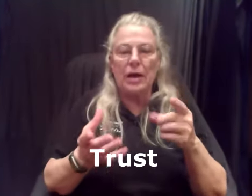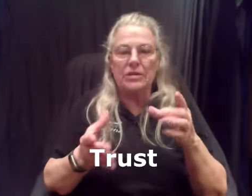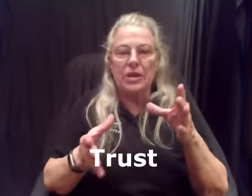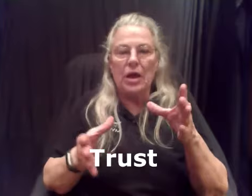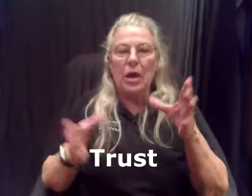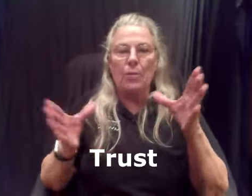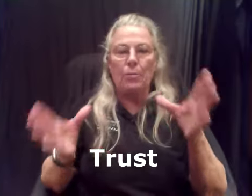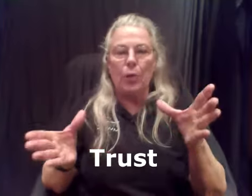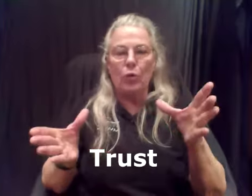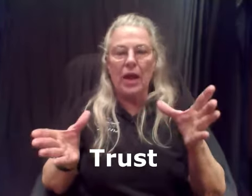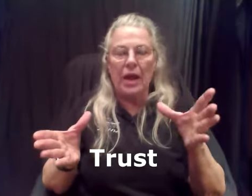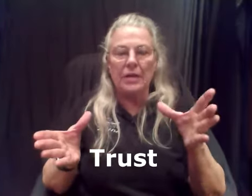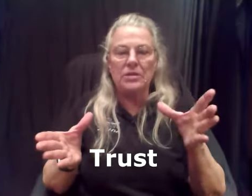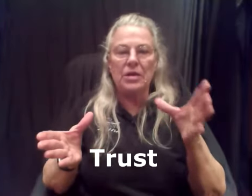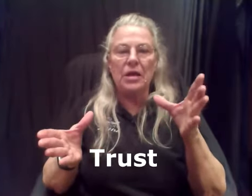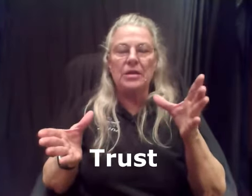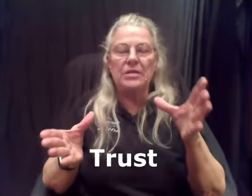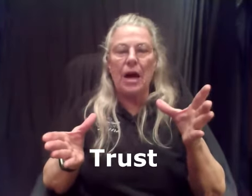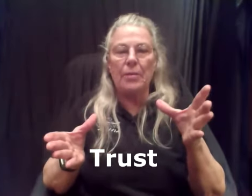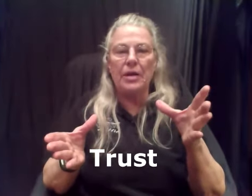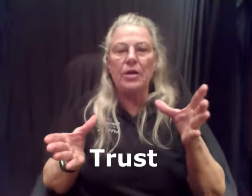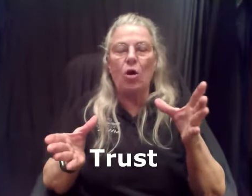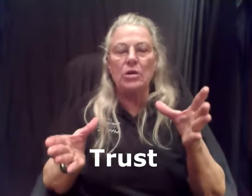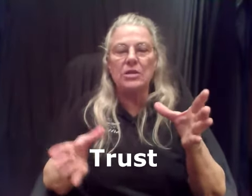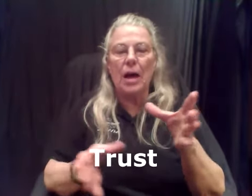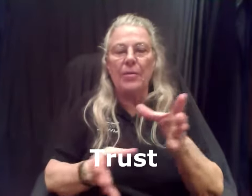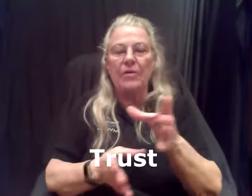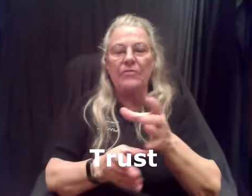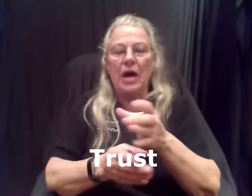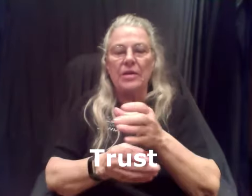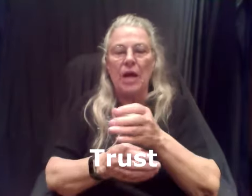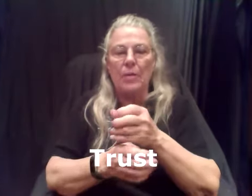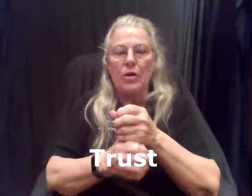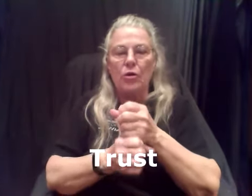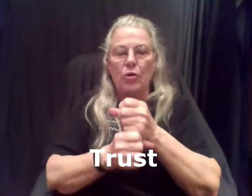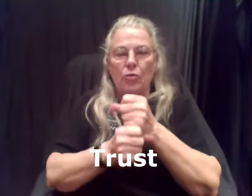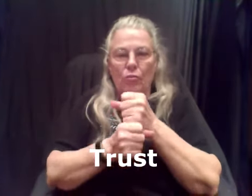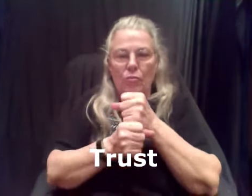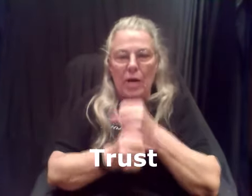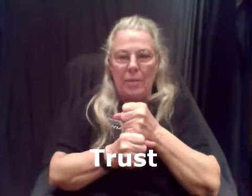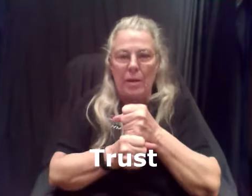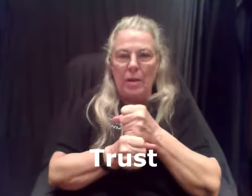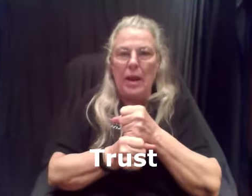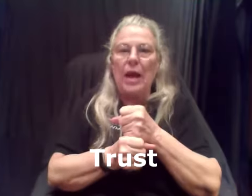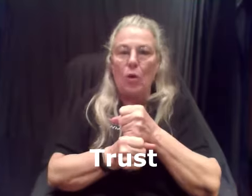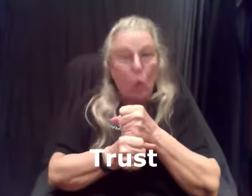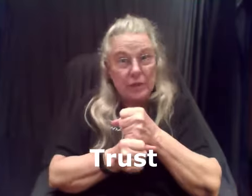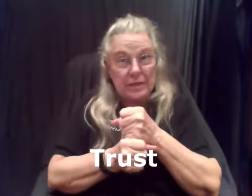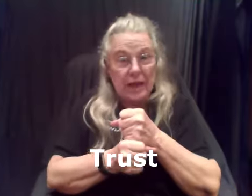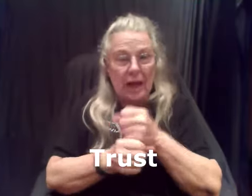Trust. Both hands, dominant on top of non-dominant, grab and hold it tight.